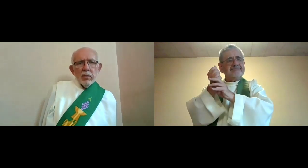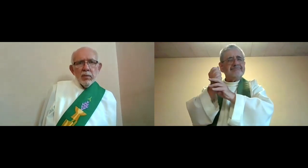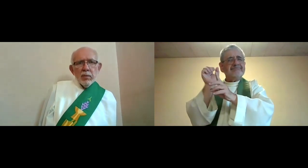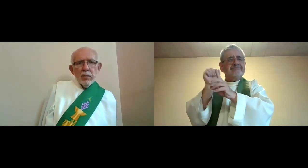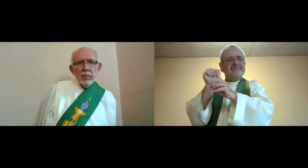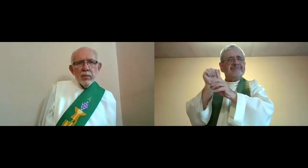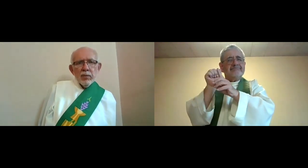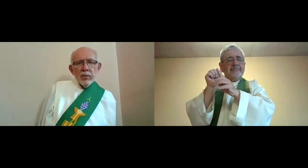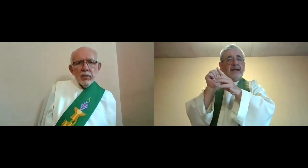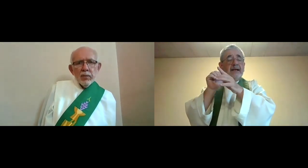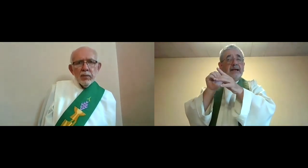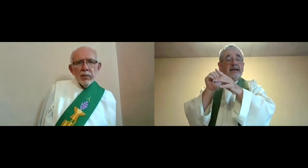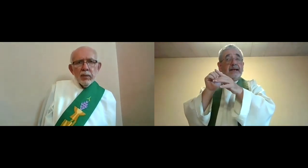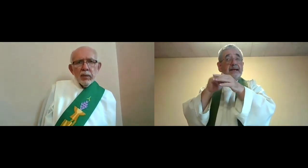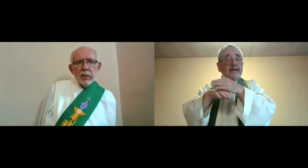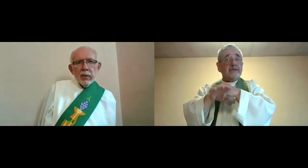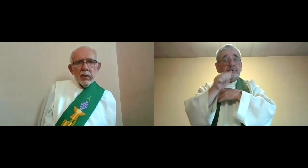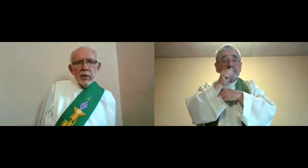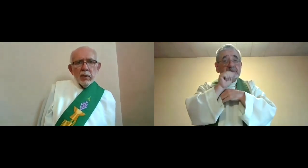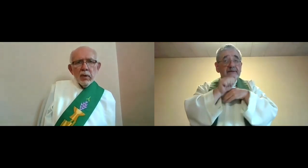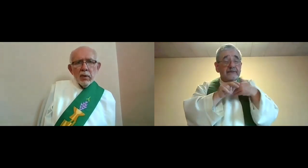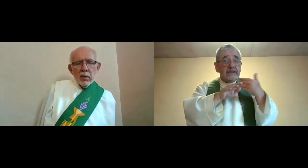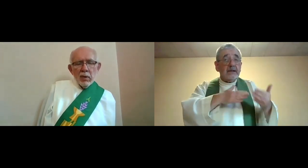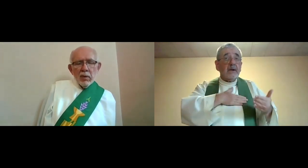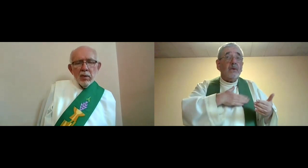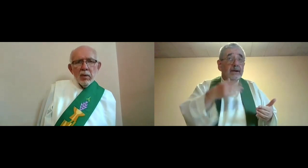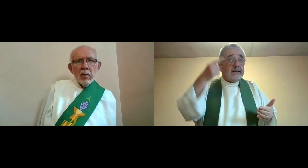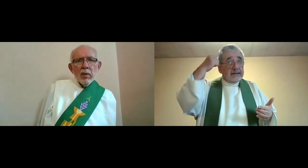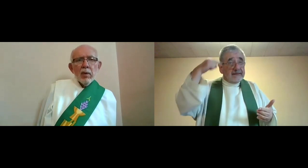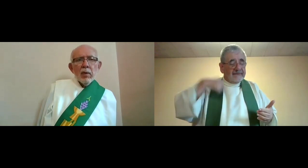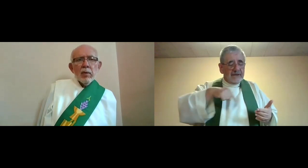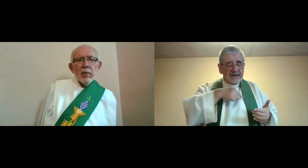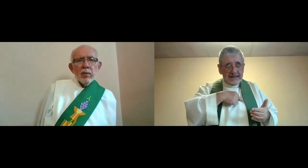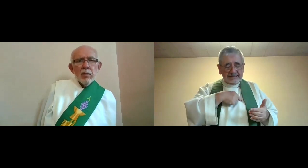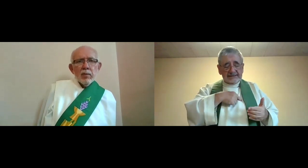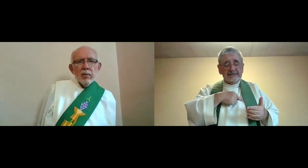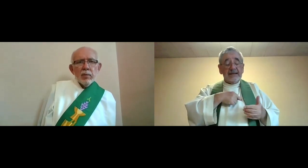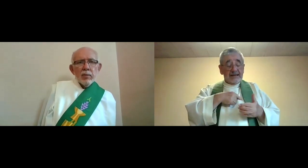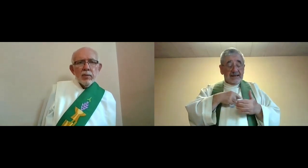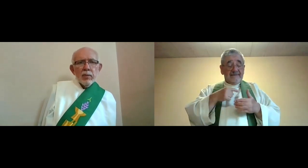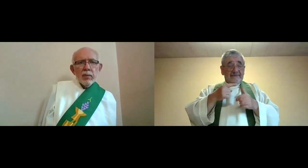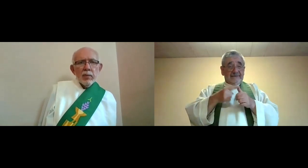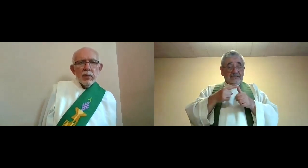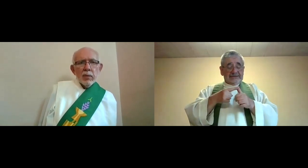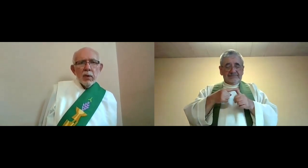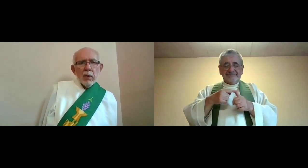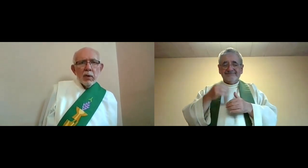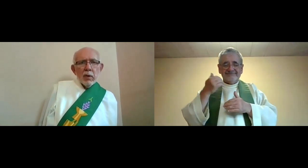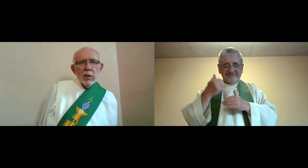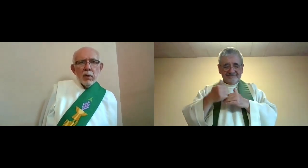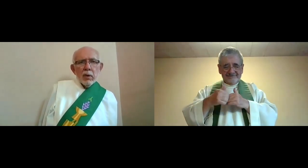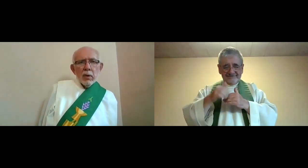At the time he was betrayed and entered willingly into his passion, he first took the bread and, giving